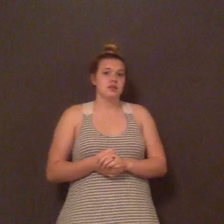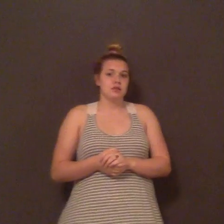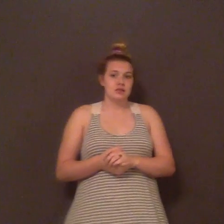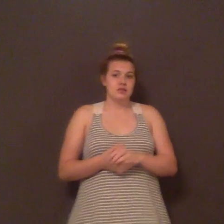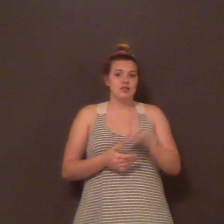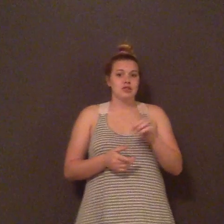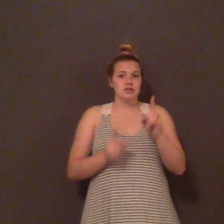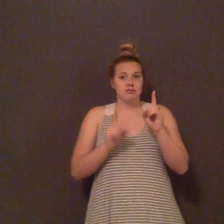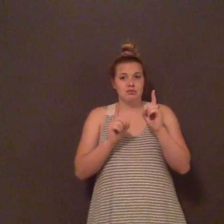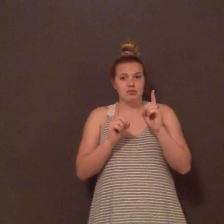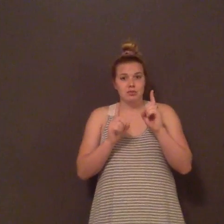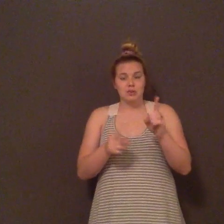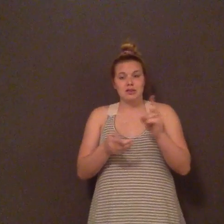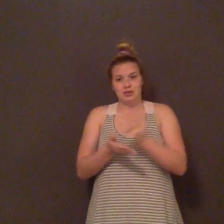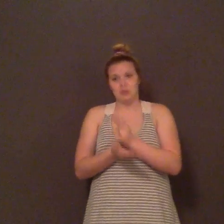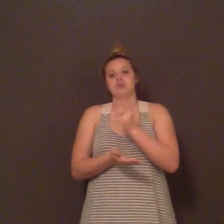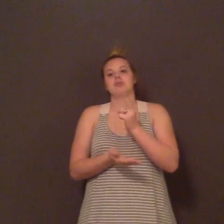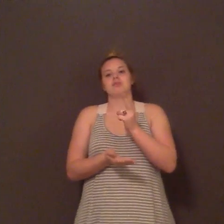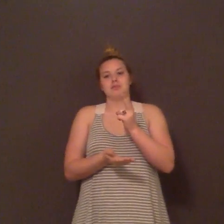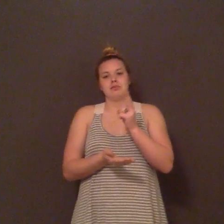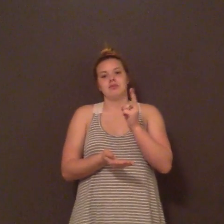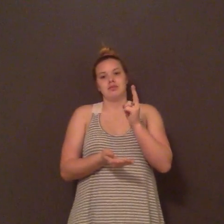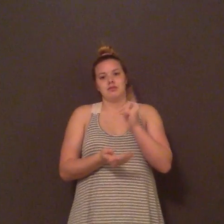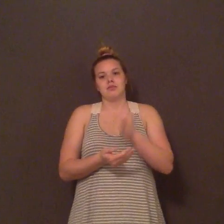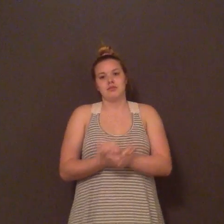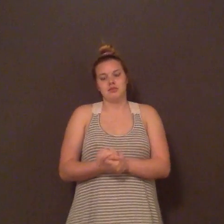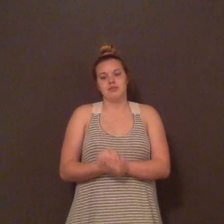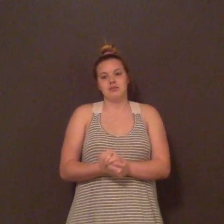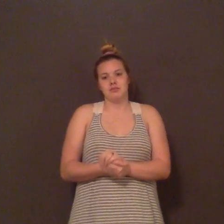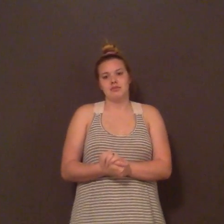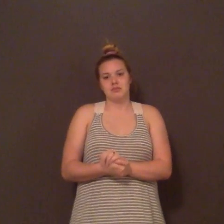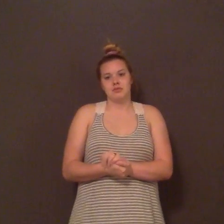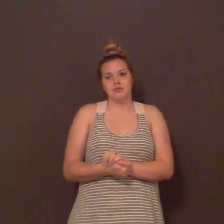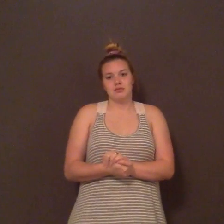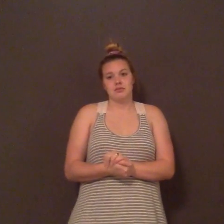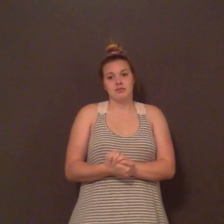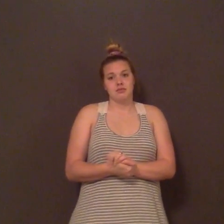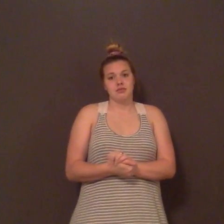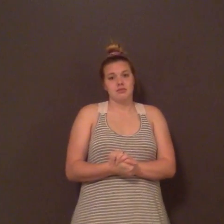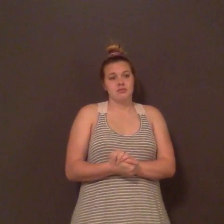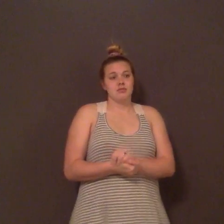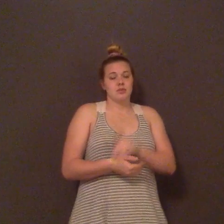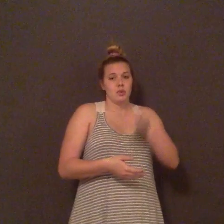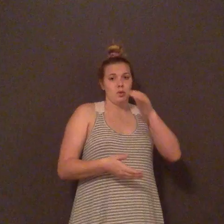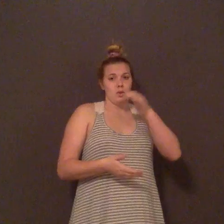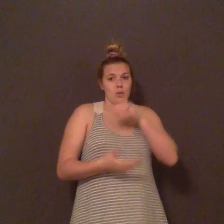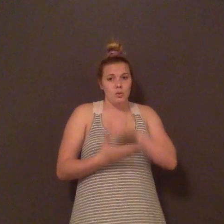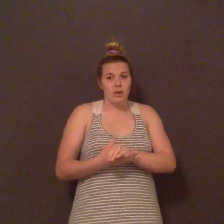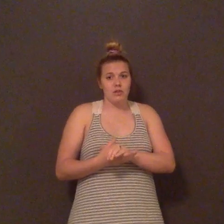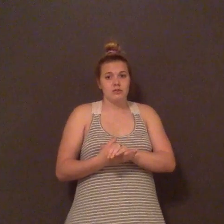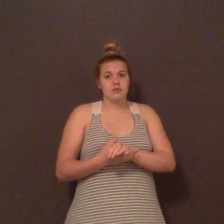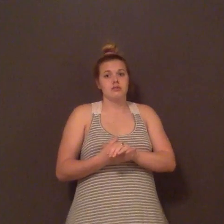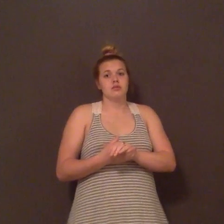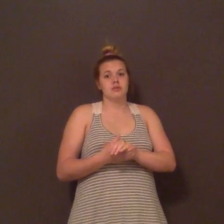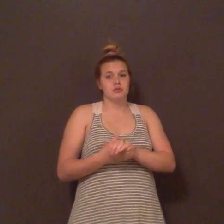up going off to the university. Well, Kimberly and I struggled a lot with that because our goal was to send her to a good Christian college, but she really wants to